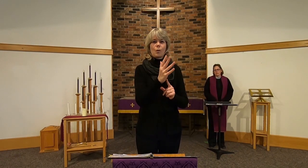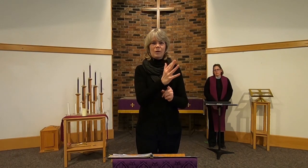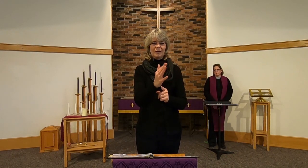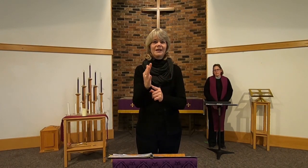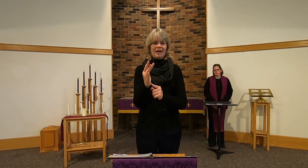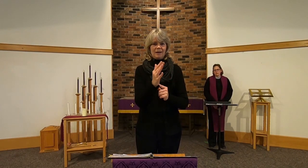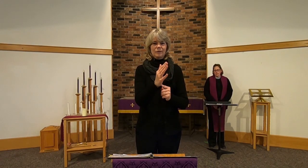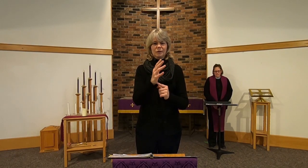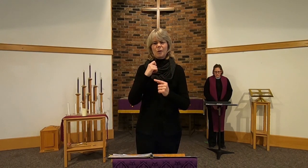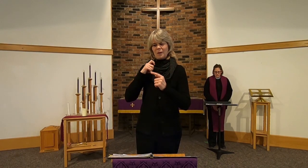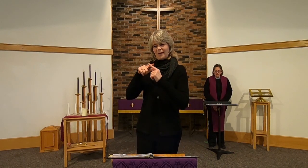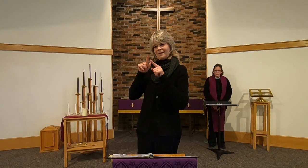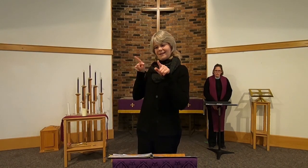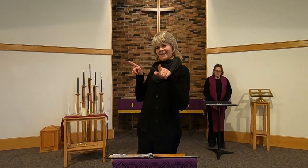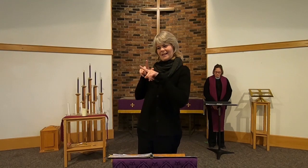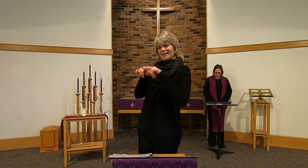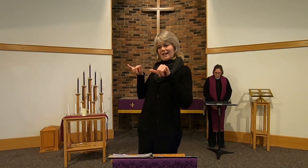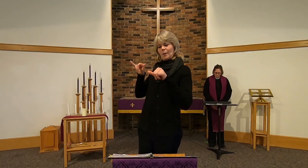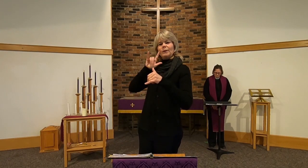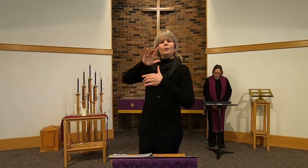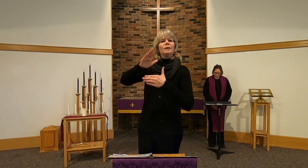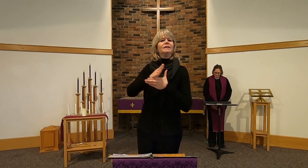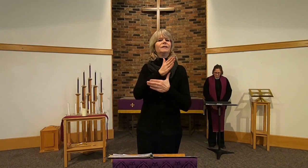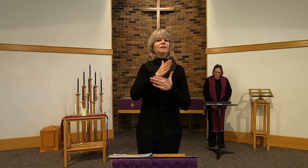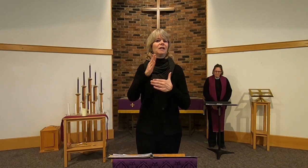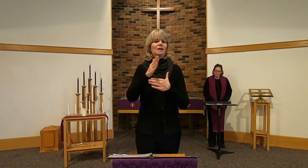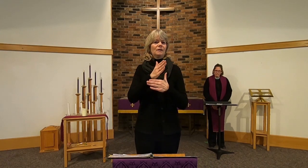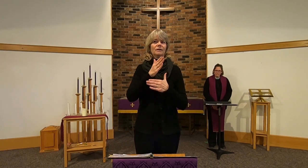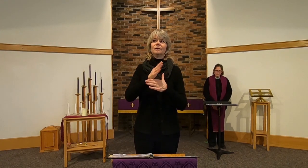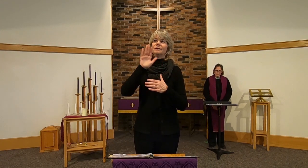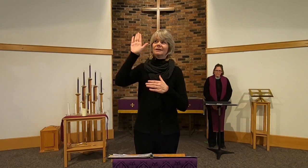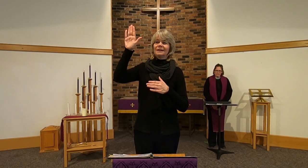be sharing the light of Christ today.